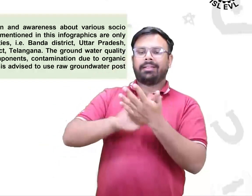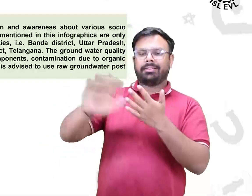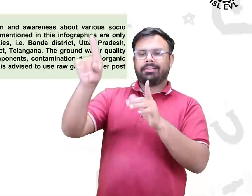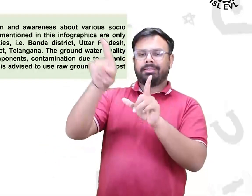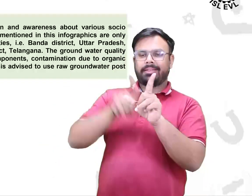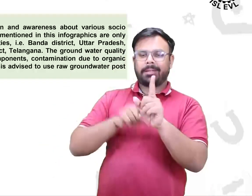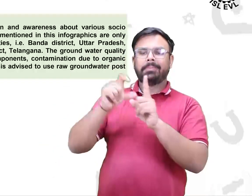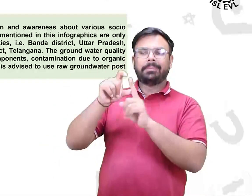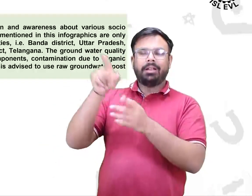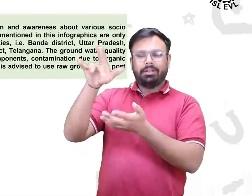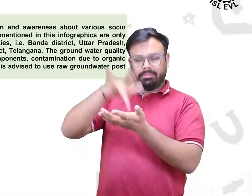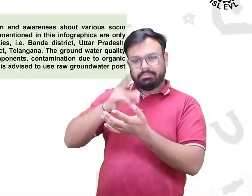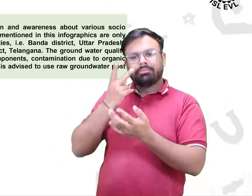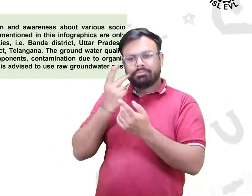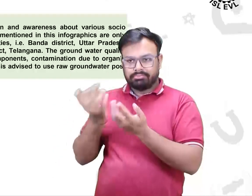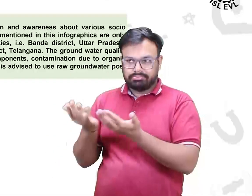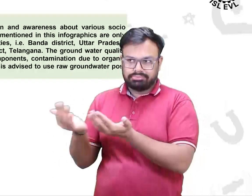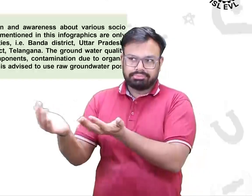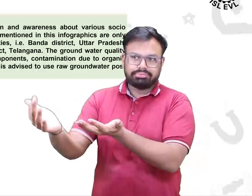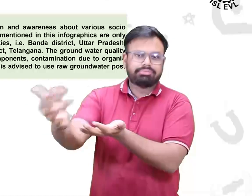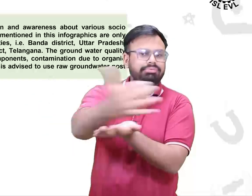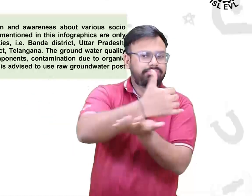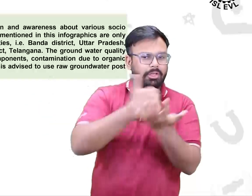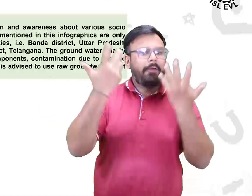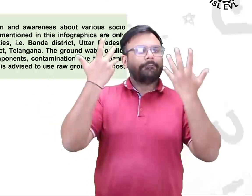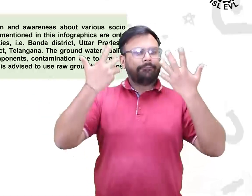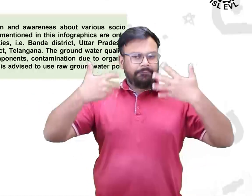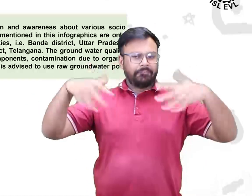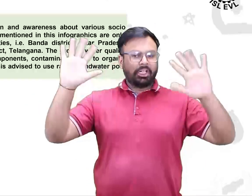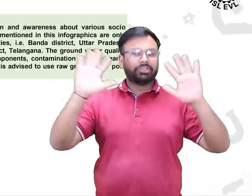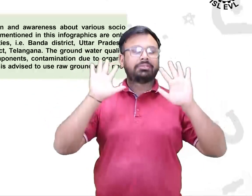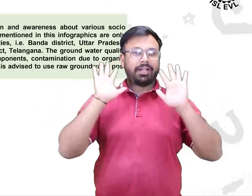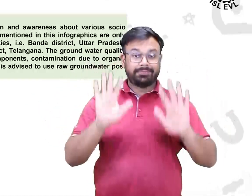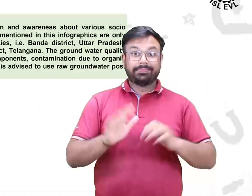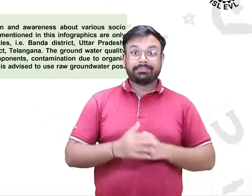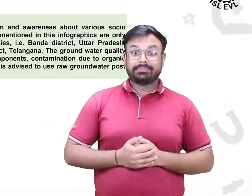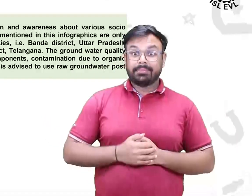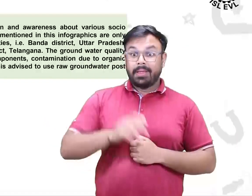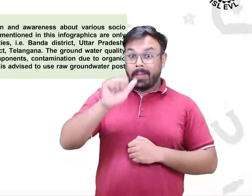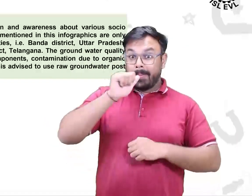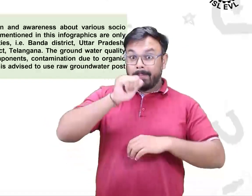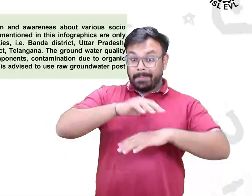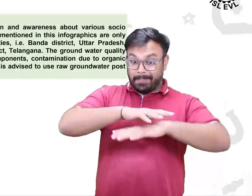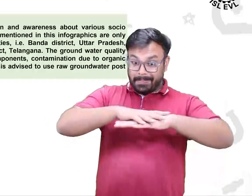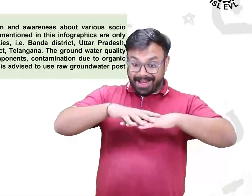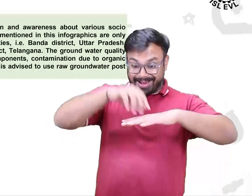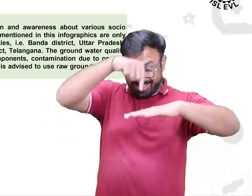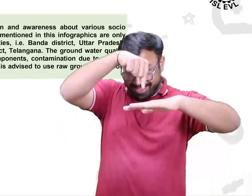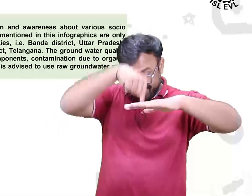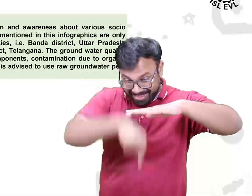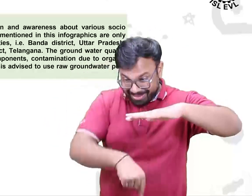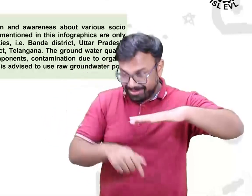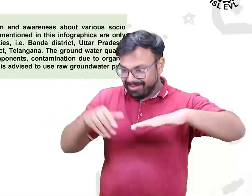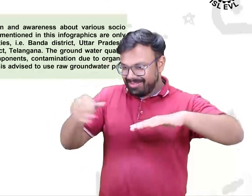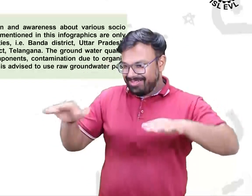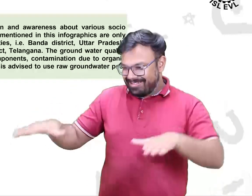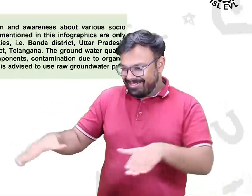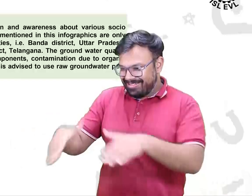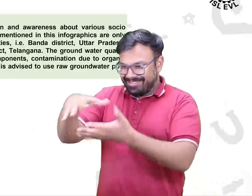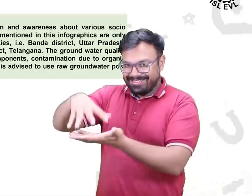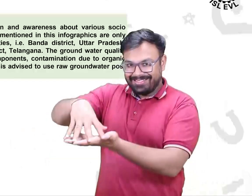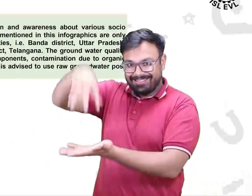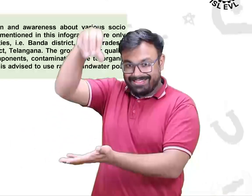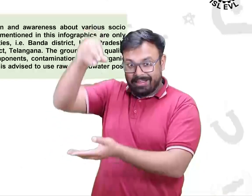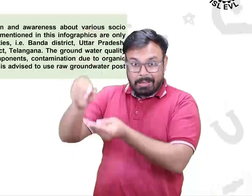Telangana. The groundwater quality calculated here is only based on